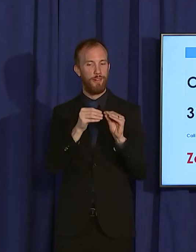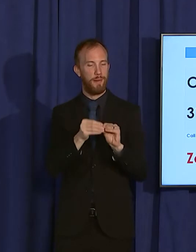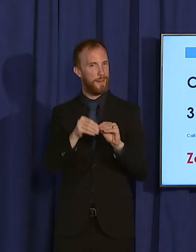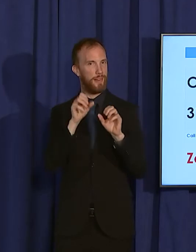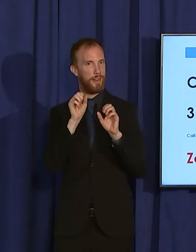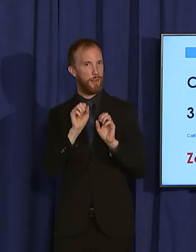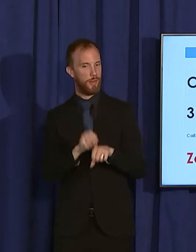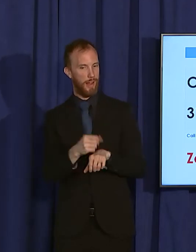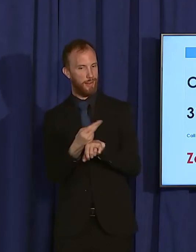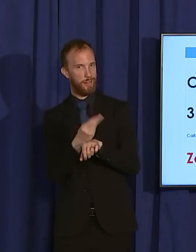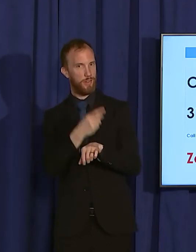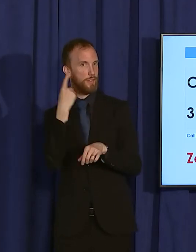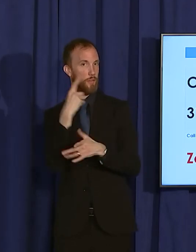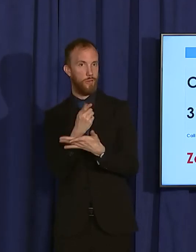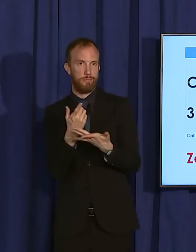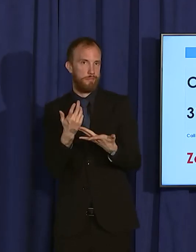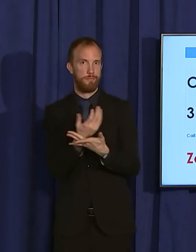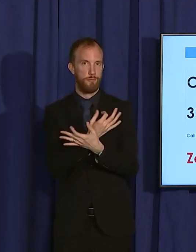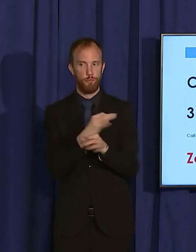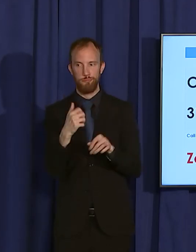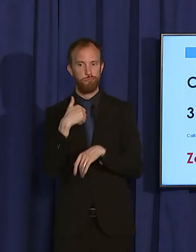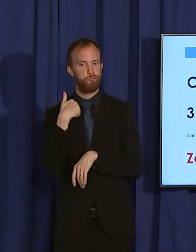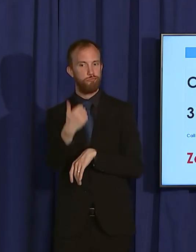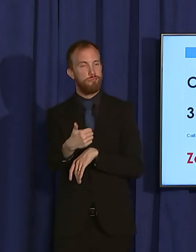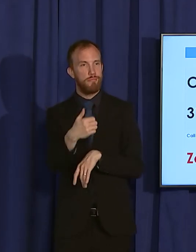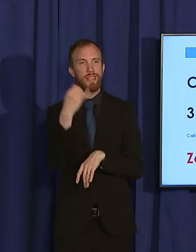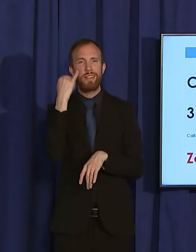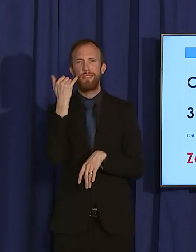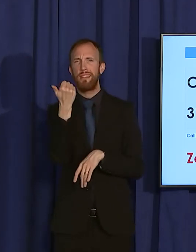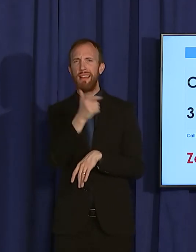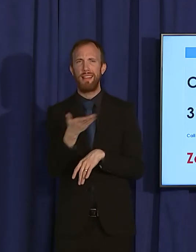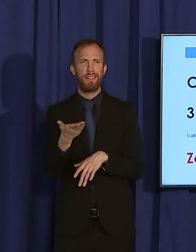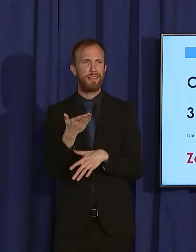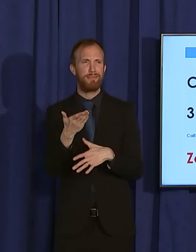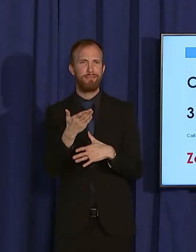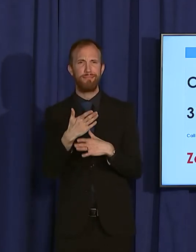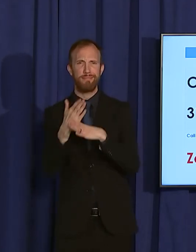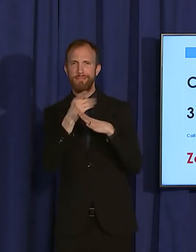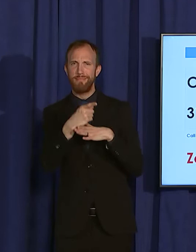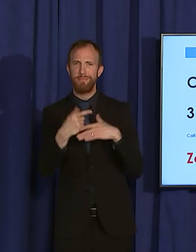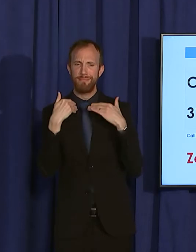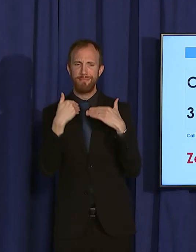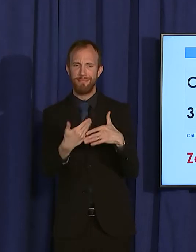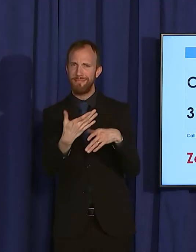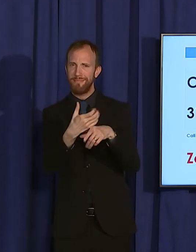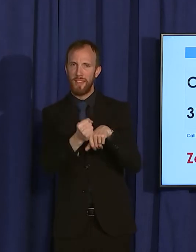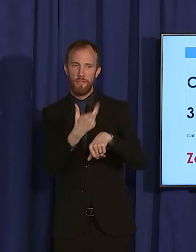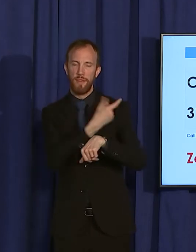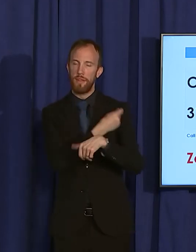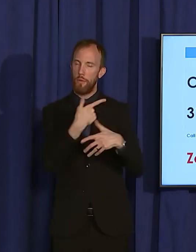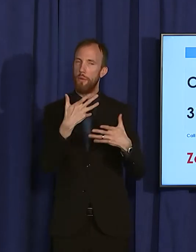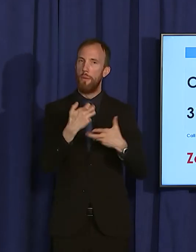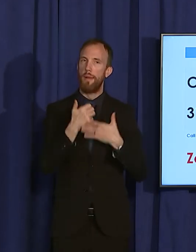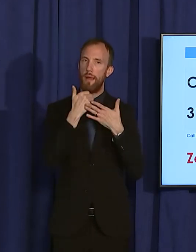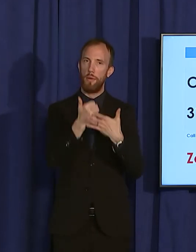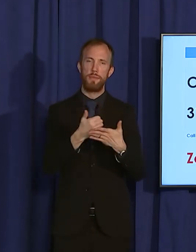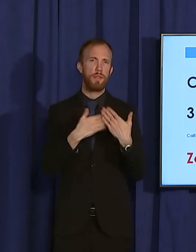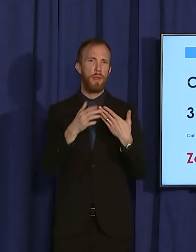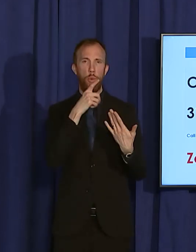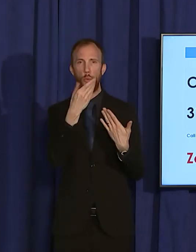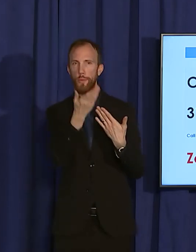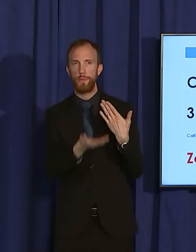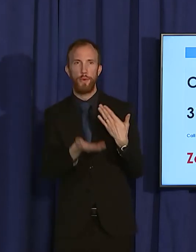Really, if you've got a barrier, give us a call. We want to help get you vaccinated, no matter who you are, no matter where you live in the City of Chicago.